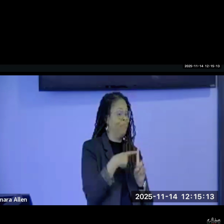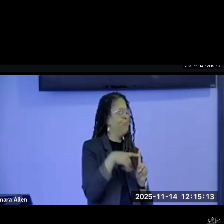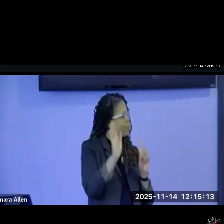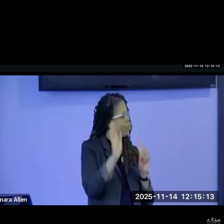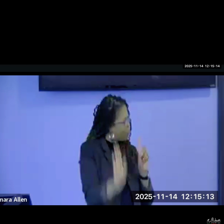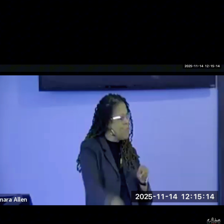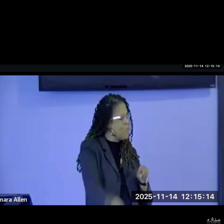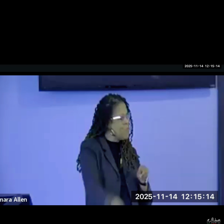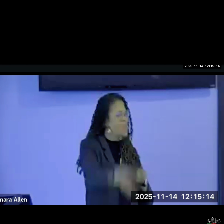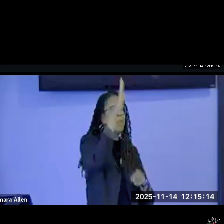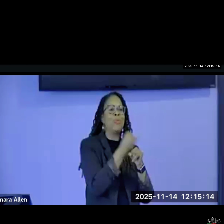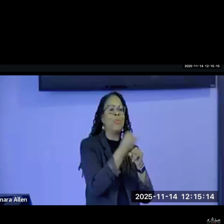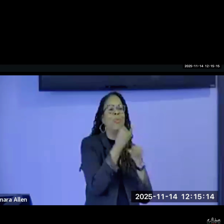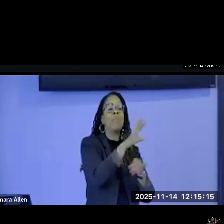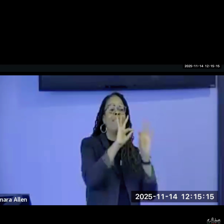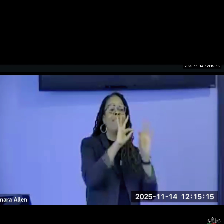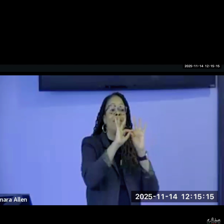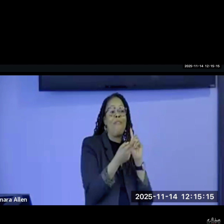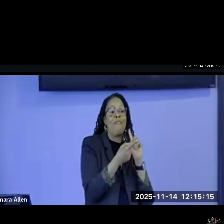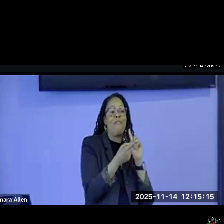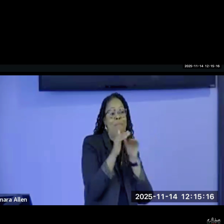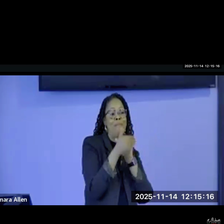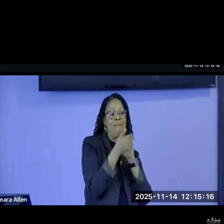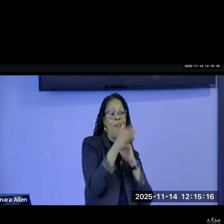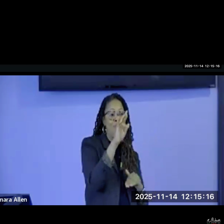Big Mike grew up